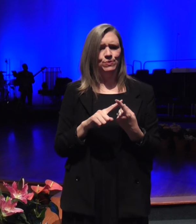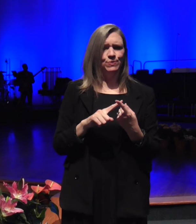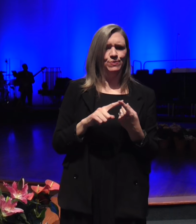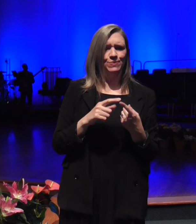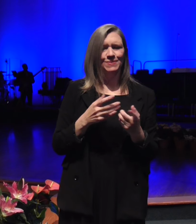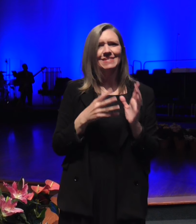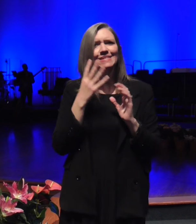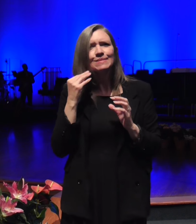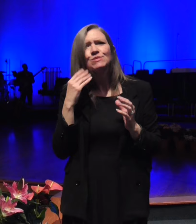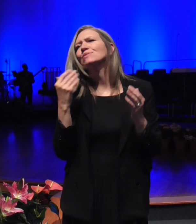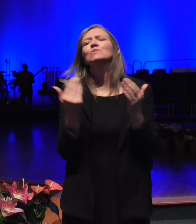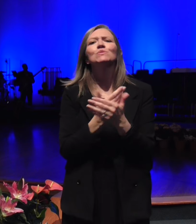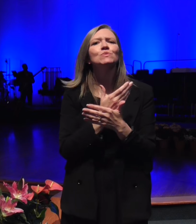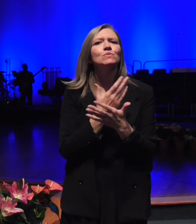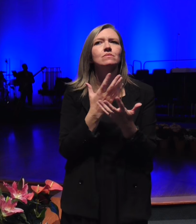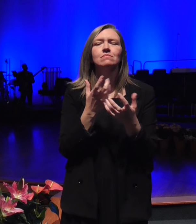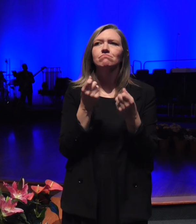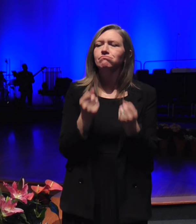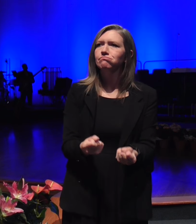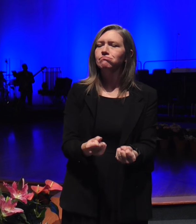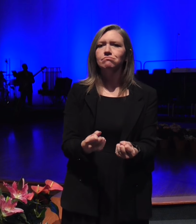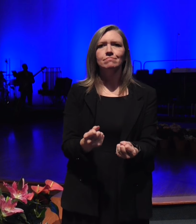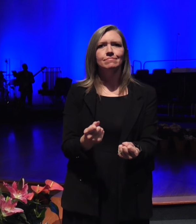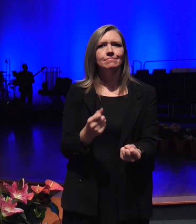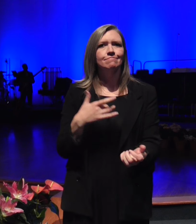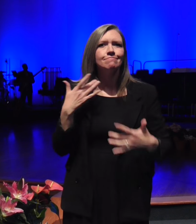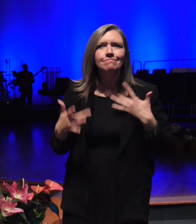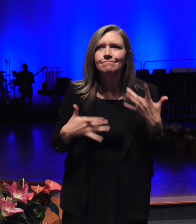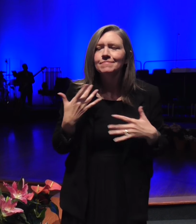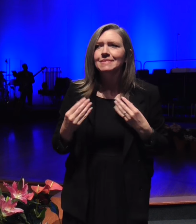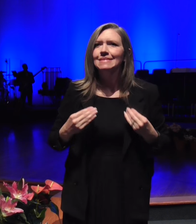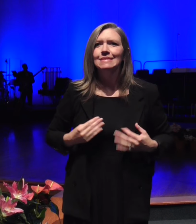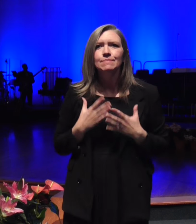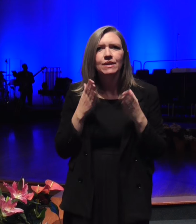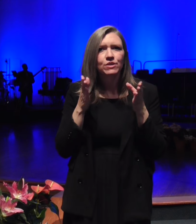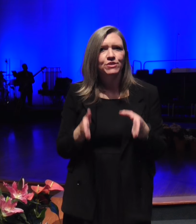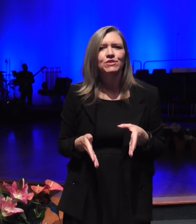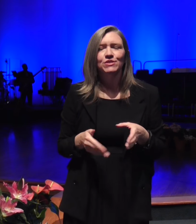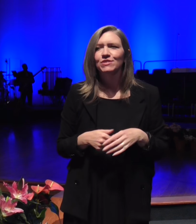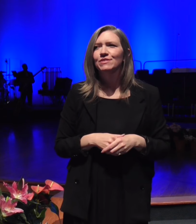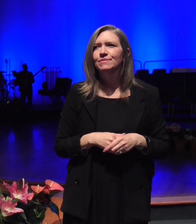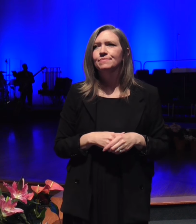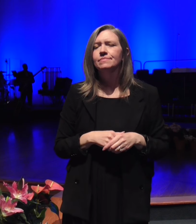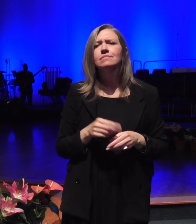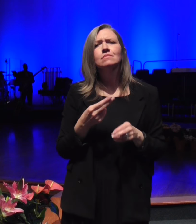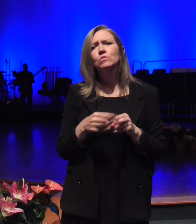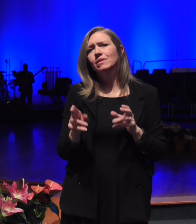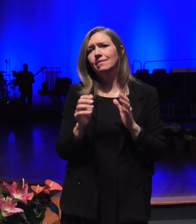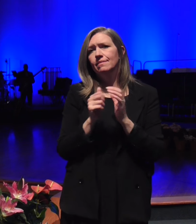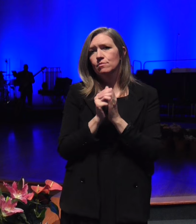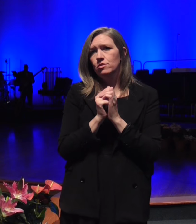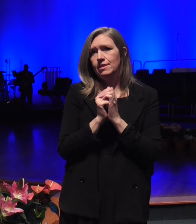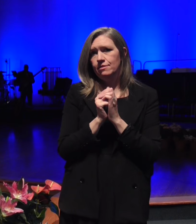renewed, profound, emphatic, inspired you? Moving into a brief prayer this